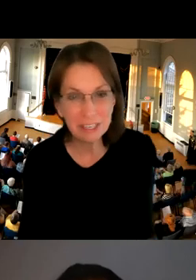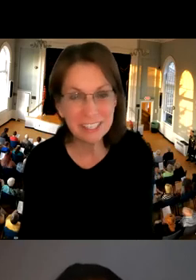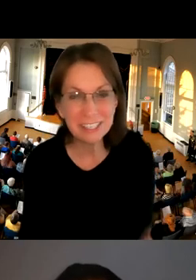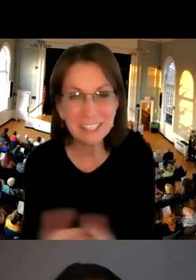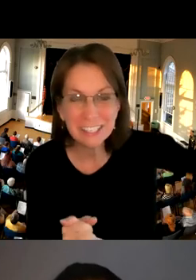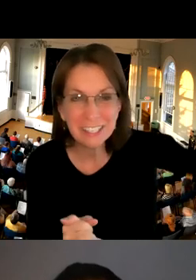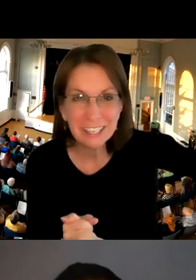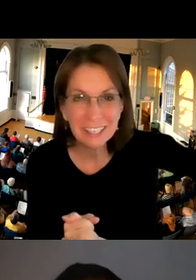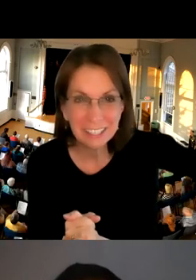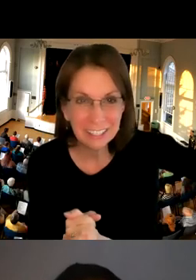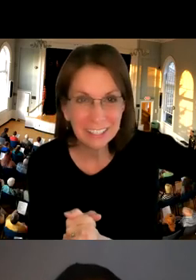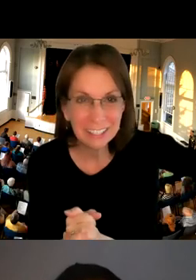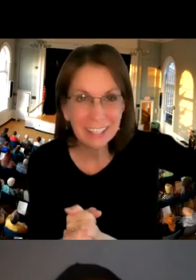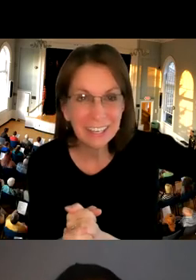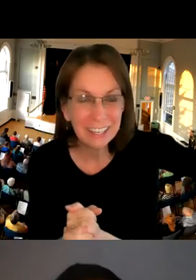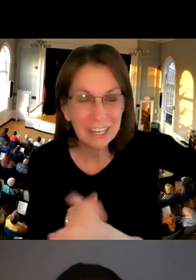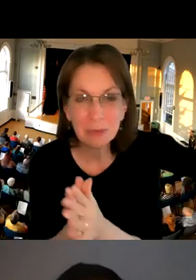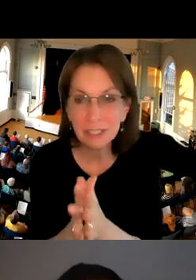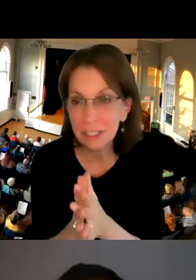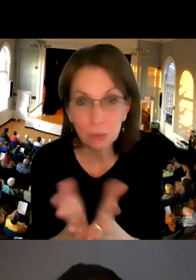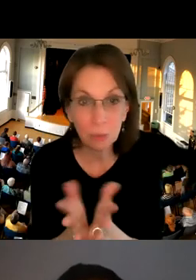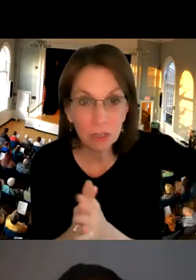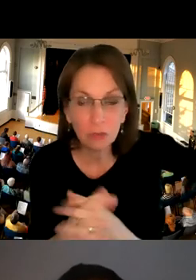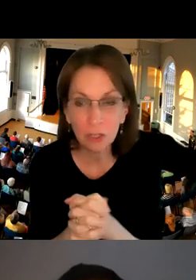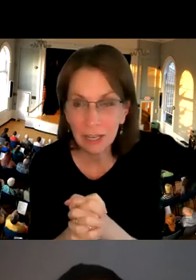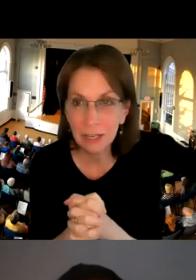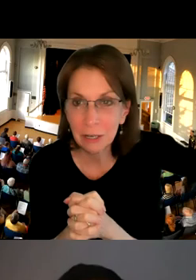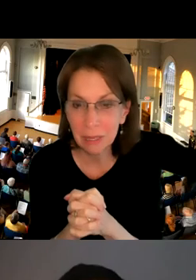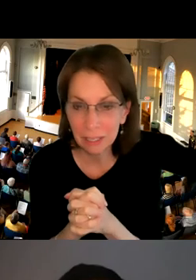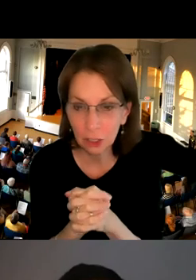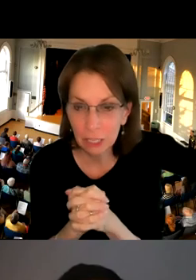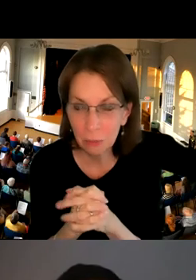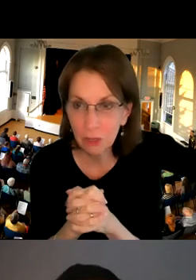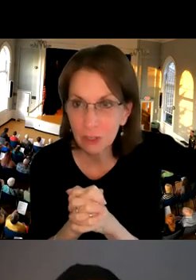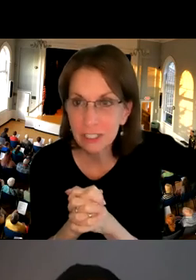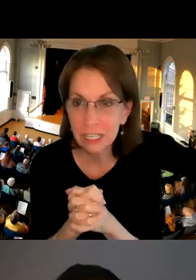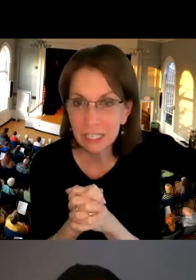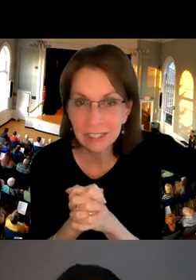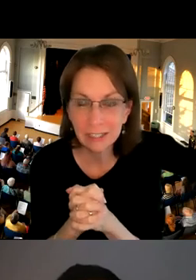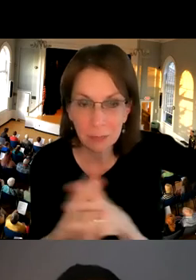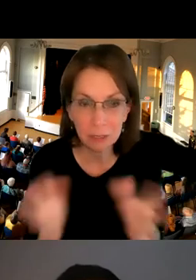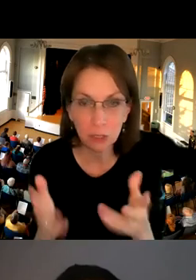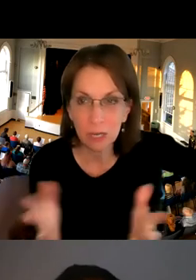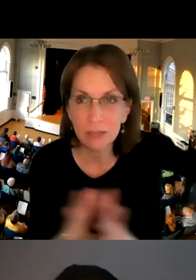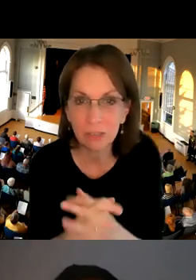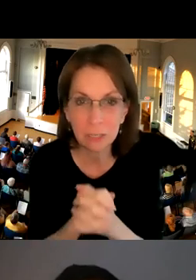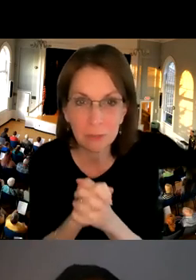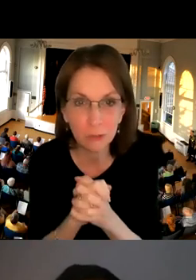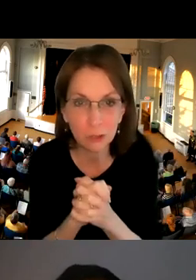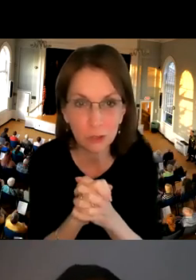because. for opening it up to them. That's all. I mean, is wonderful. Um, and good luck with all your studies. And I mean, you guys are going to be the future